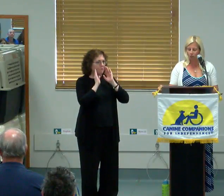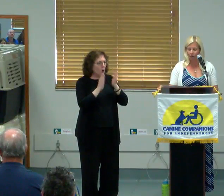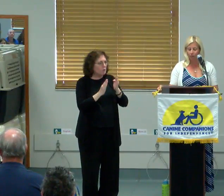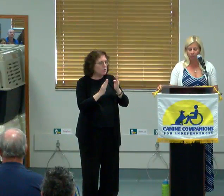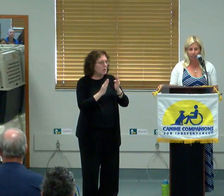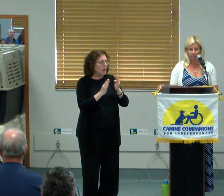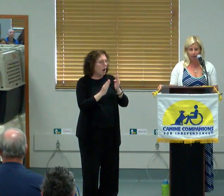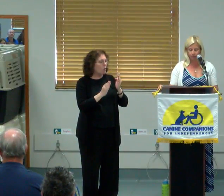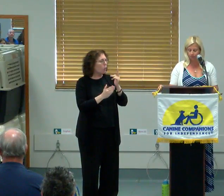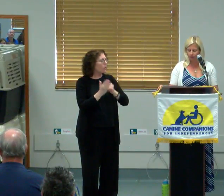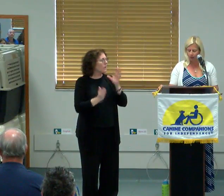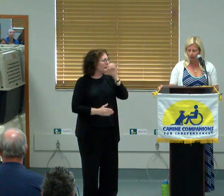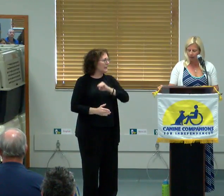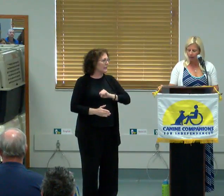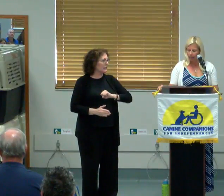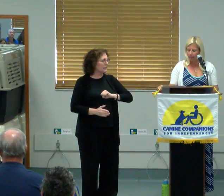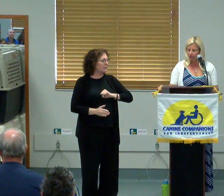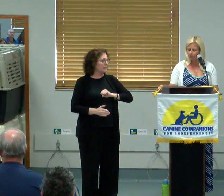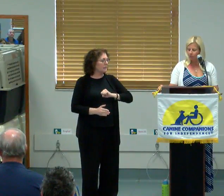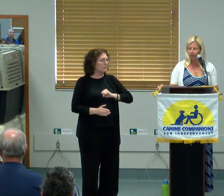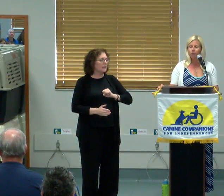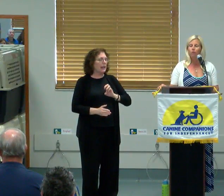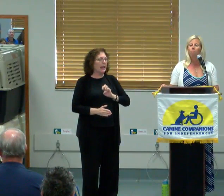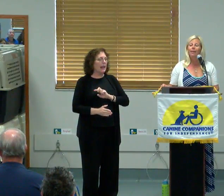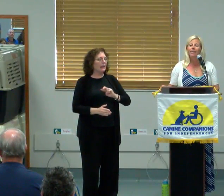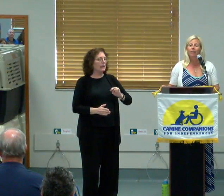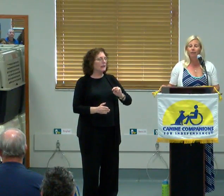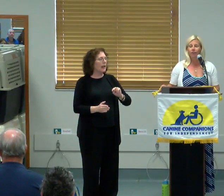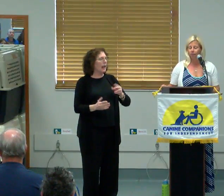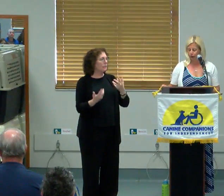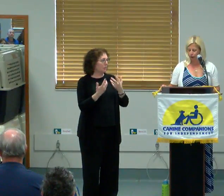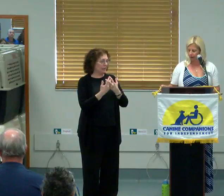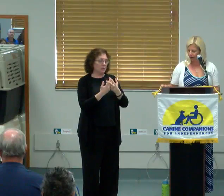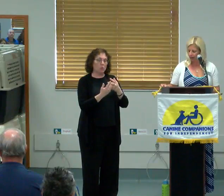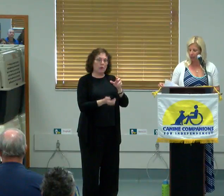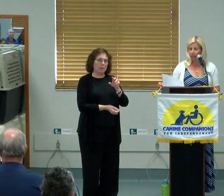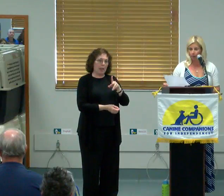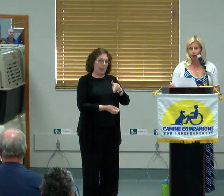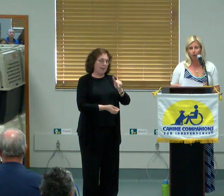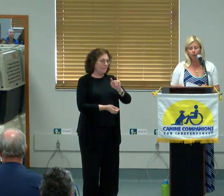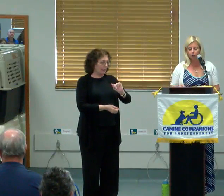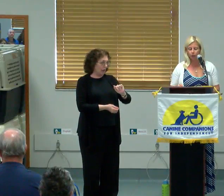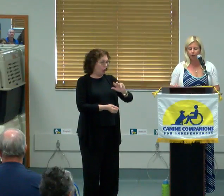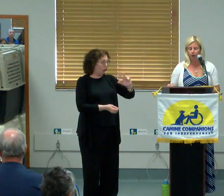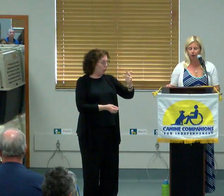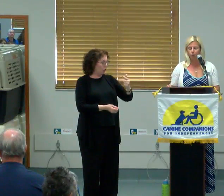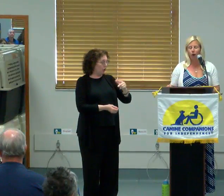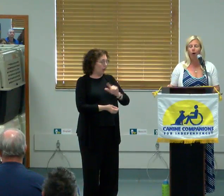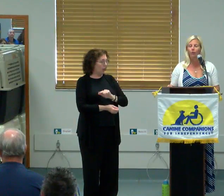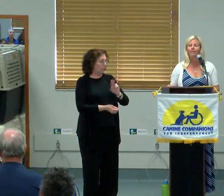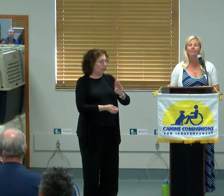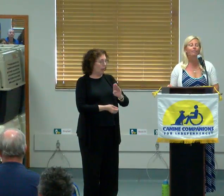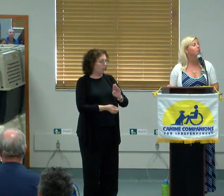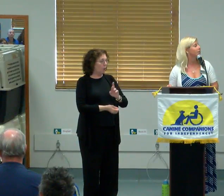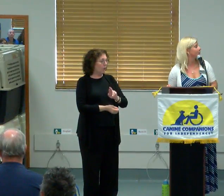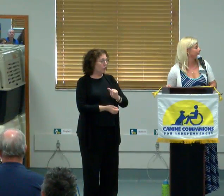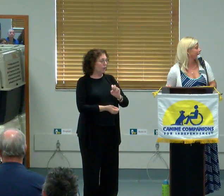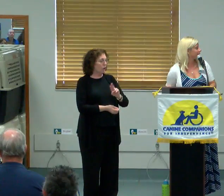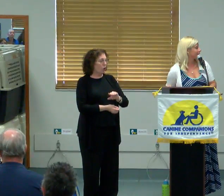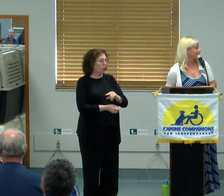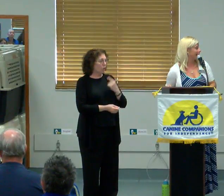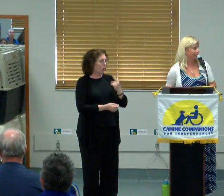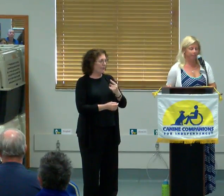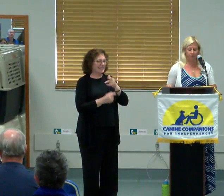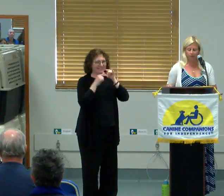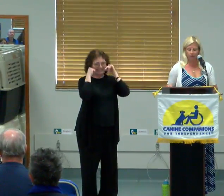on what she may be missing. Ellen has been placed with PETA the Third, a Labrador Retriever who always seemed to